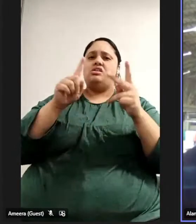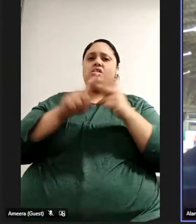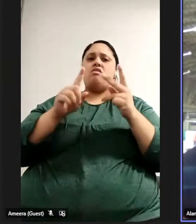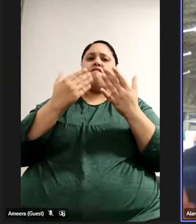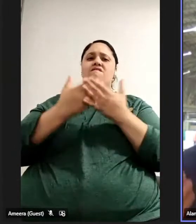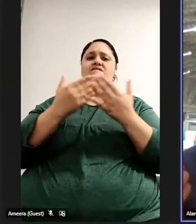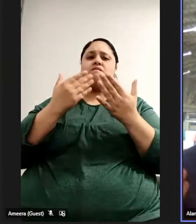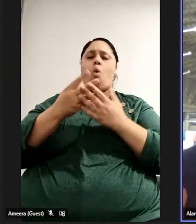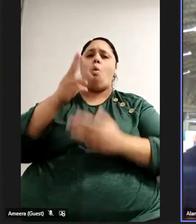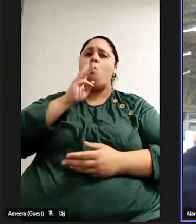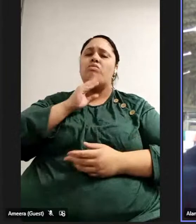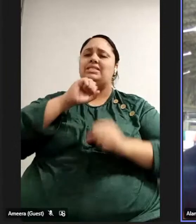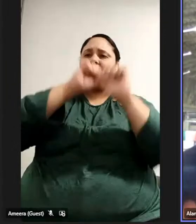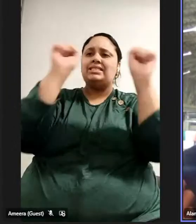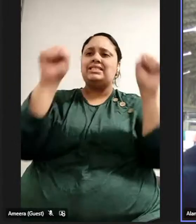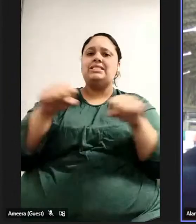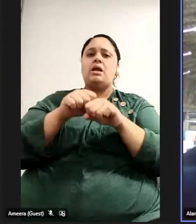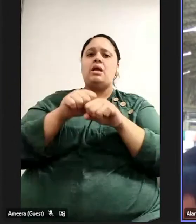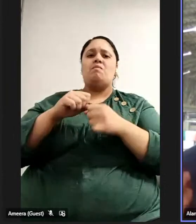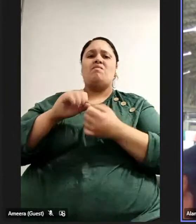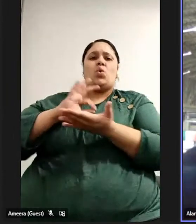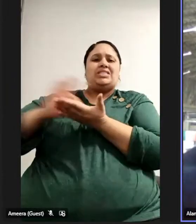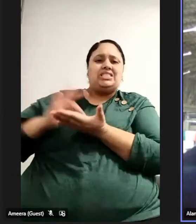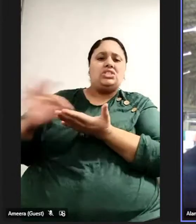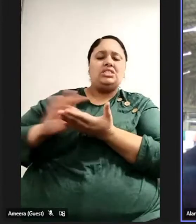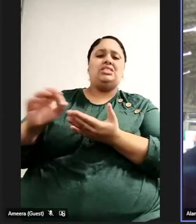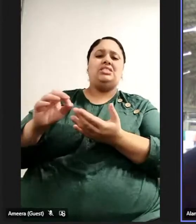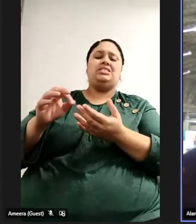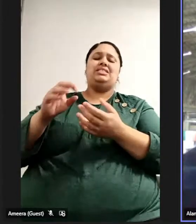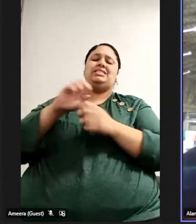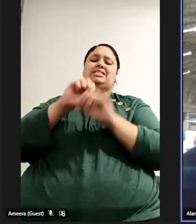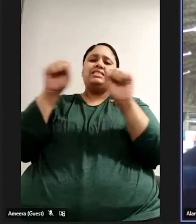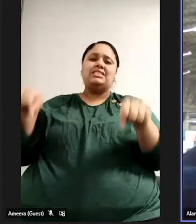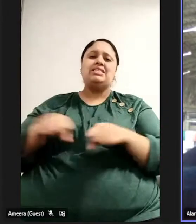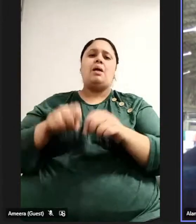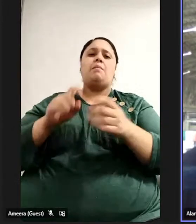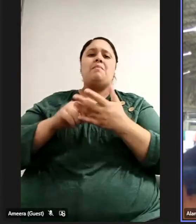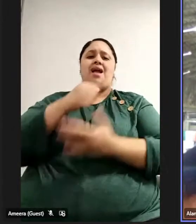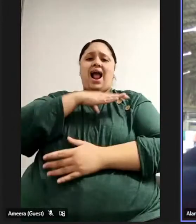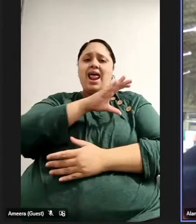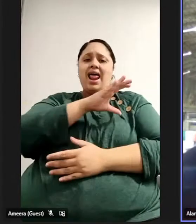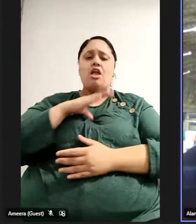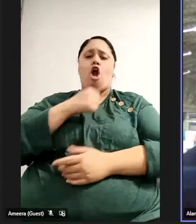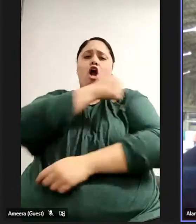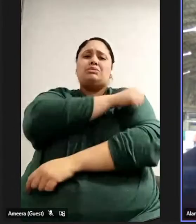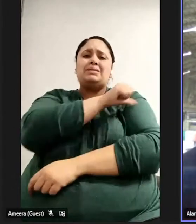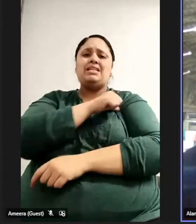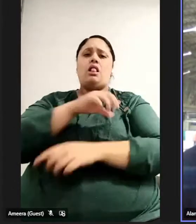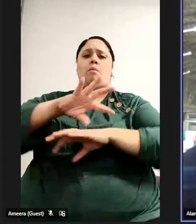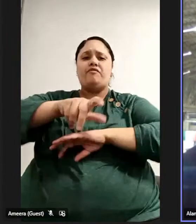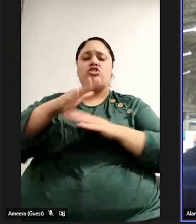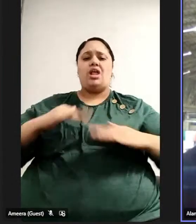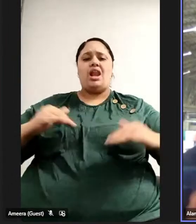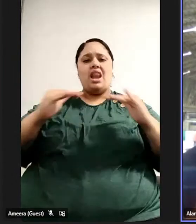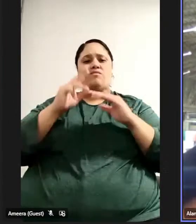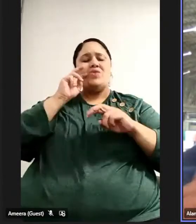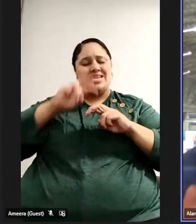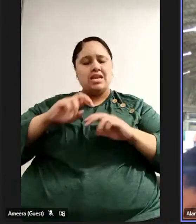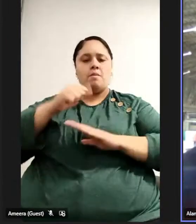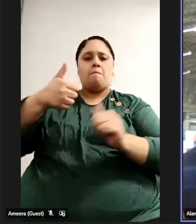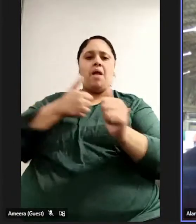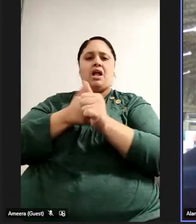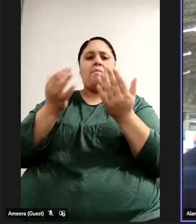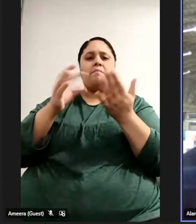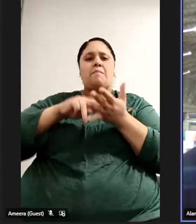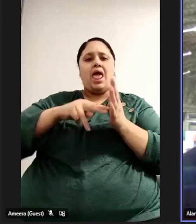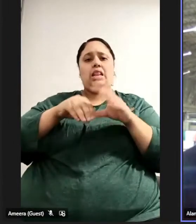local government level, at provincial level, our clinics and our hospitals. We've got those backup plans in our schools to make sure that the